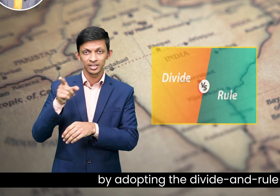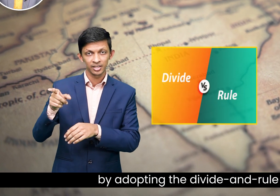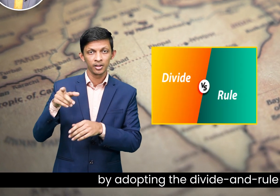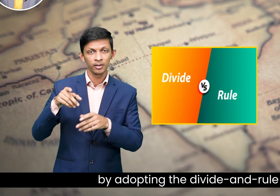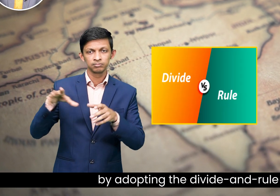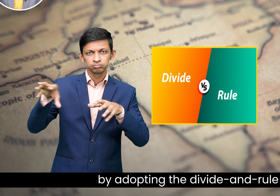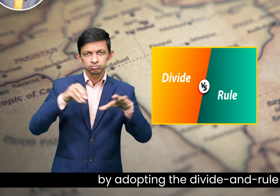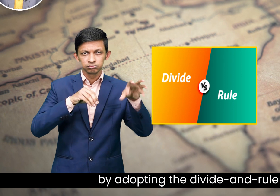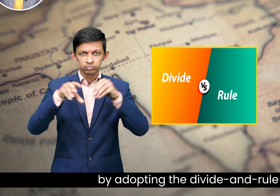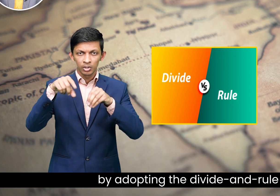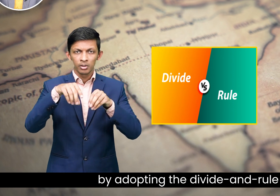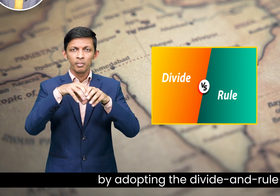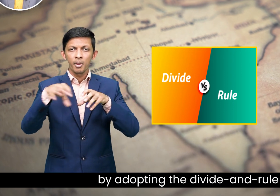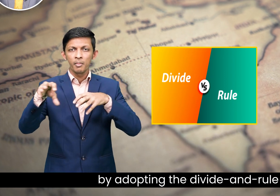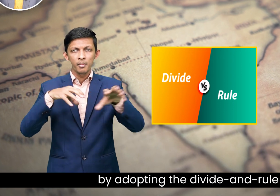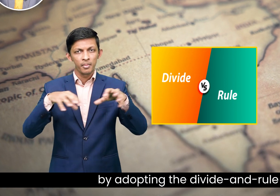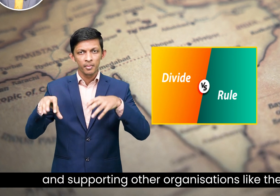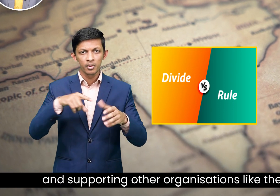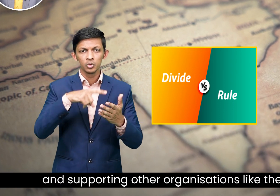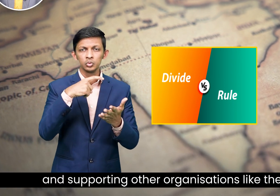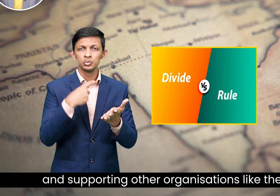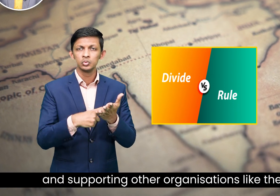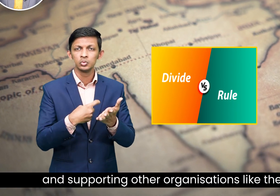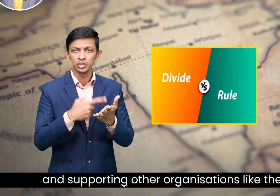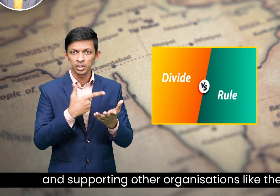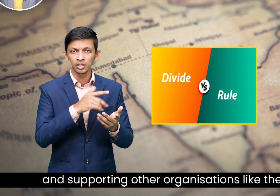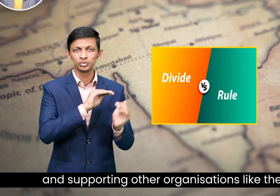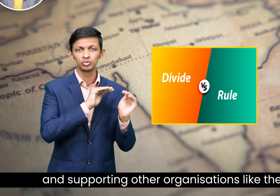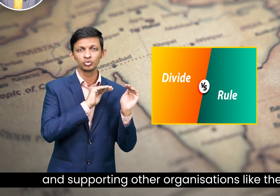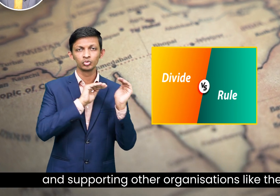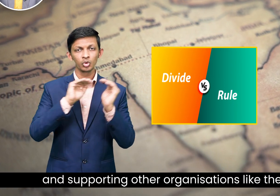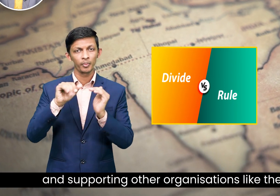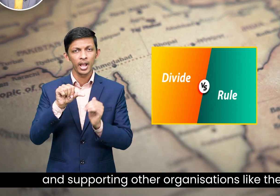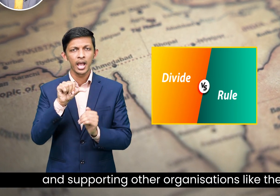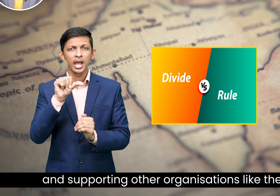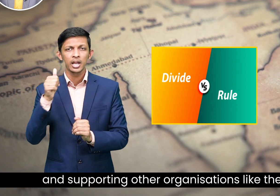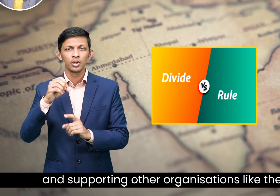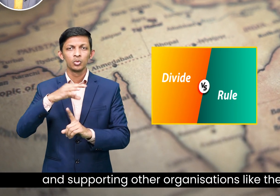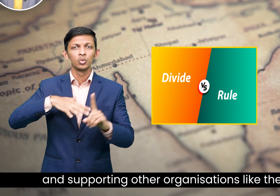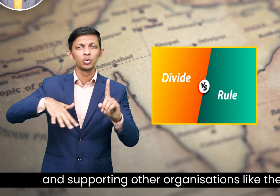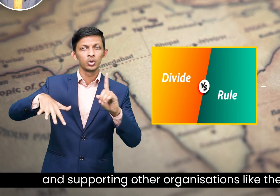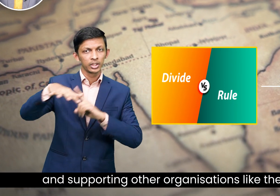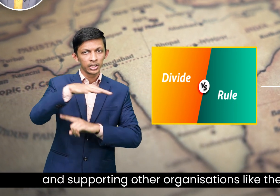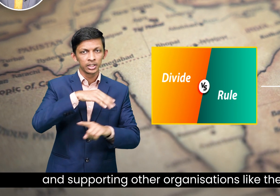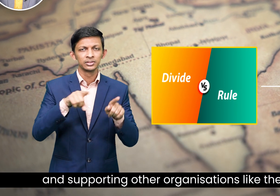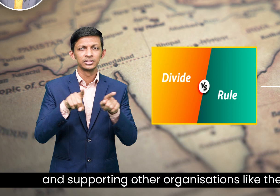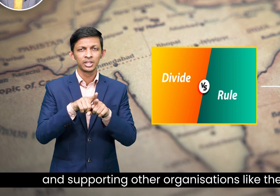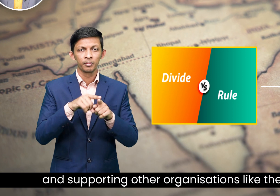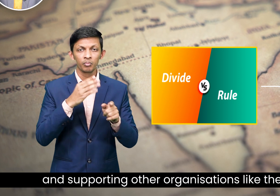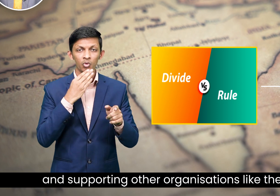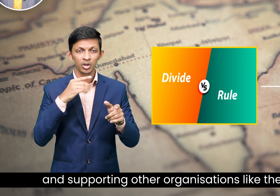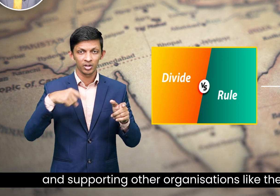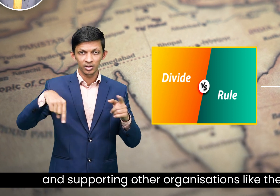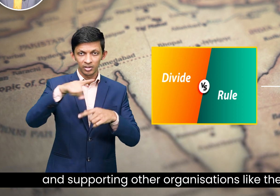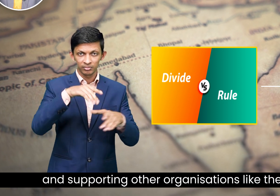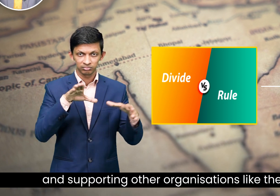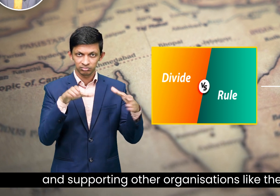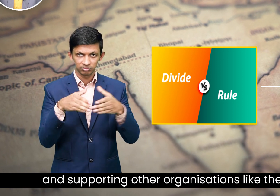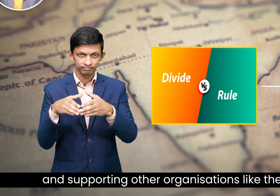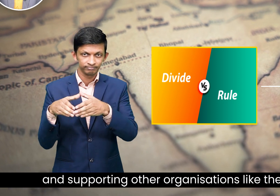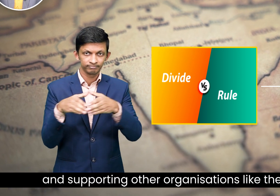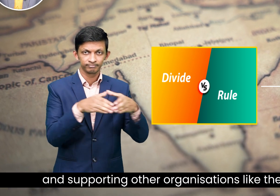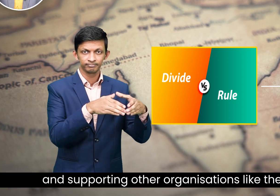the divide and rule policy and supporting other organizations like the Muslim League.